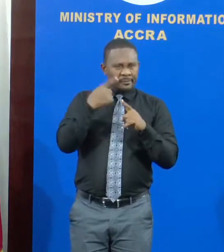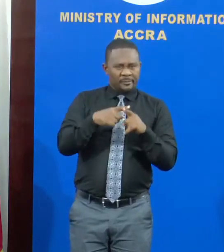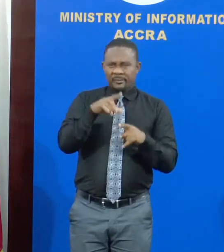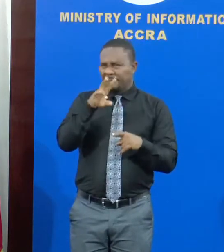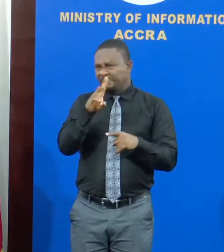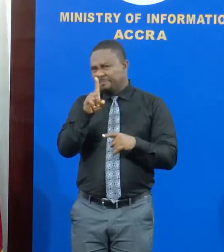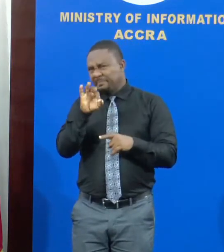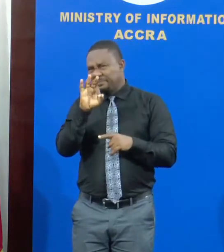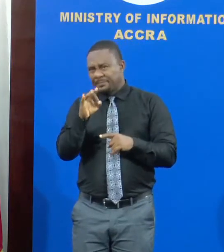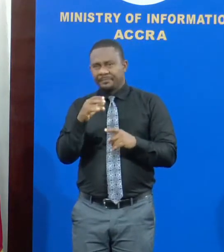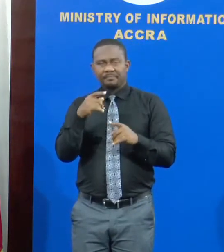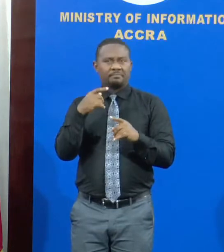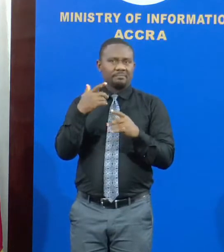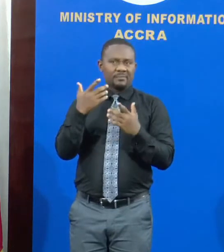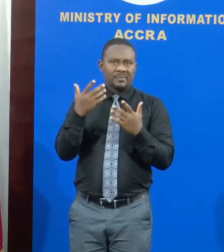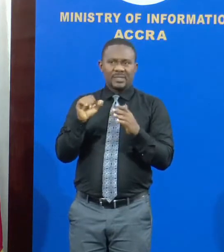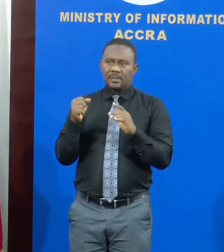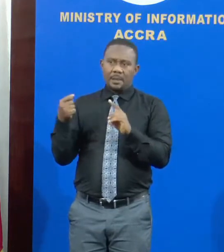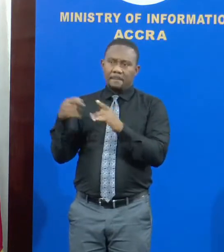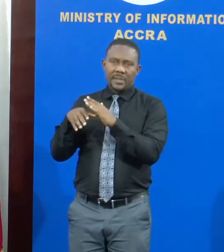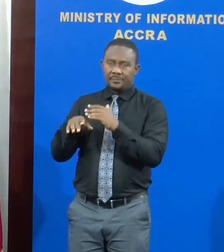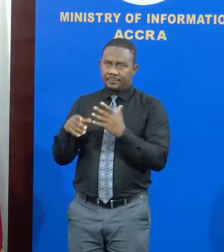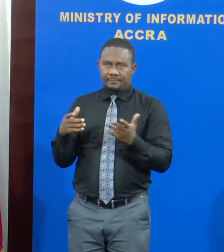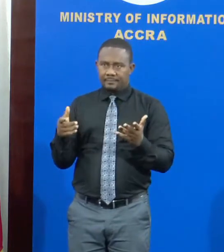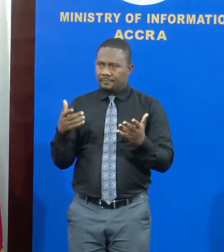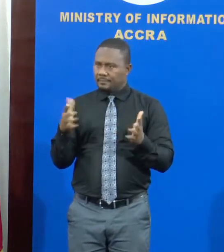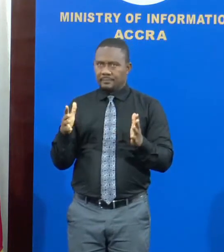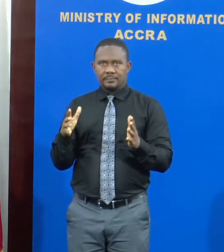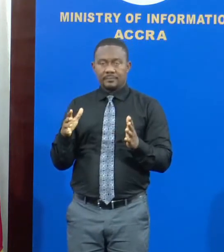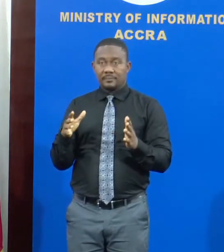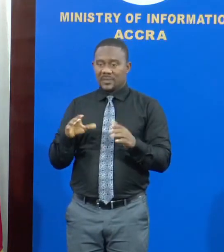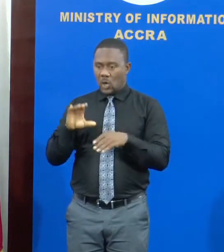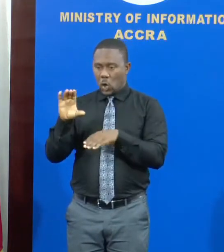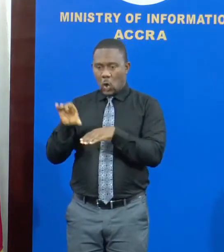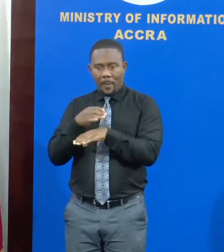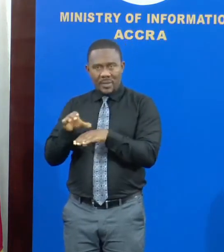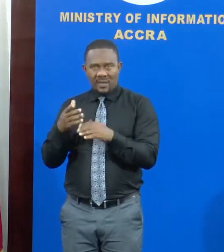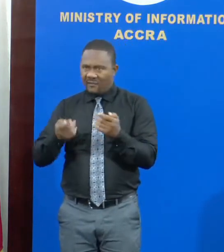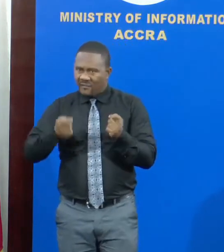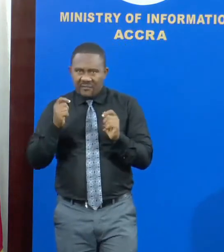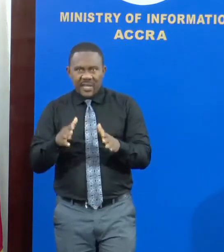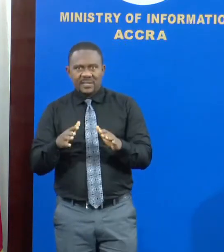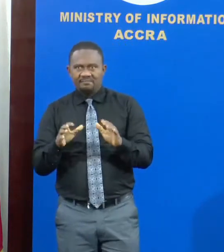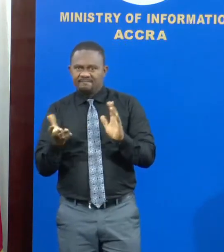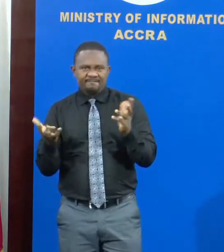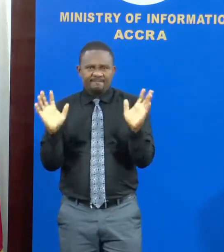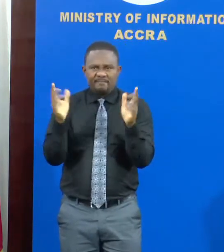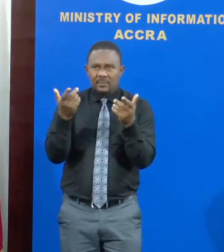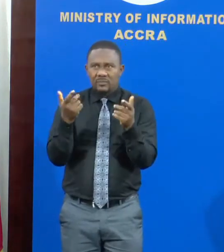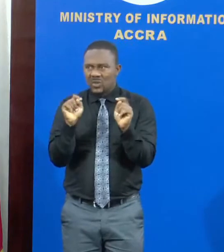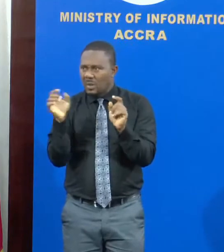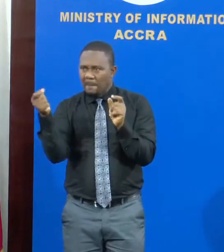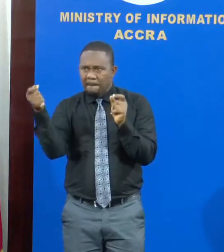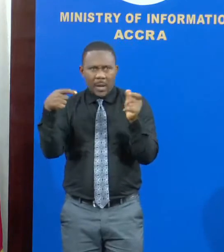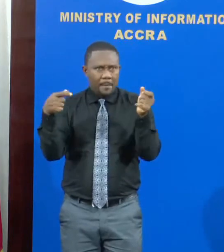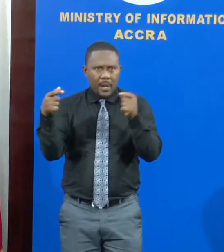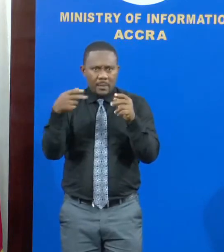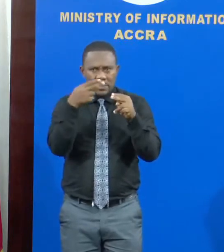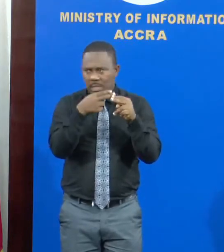hashtag, and you hit our server, the computer quickly tries to match your